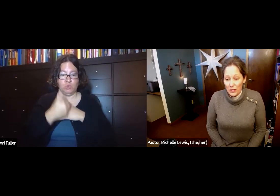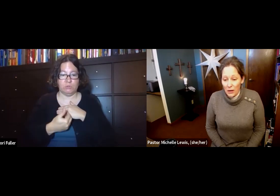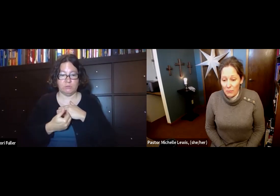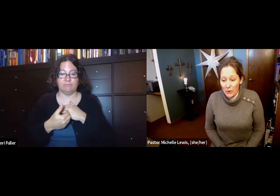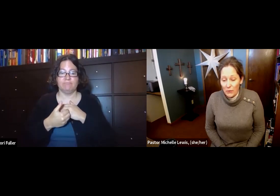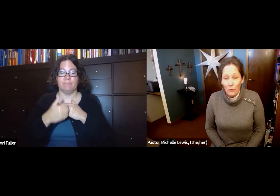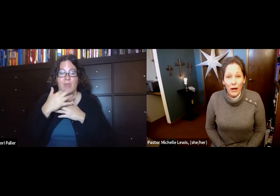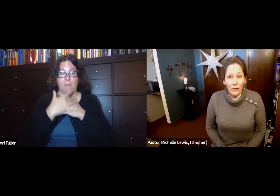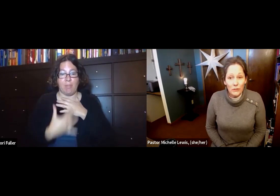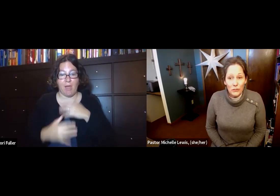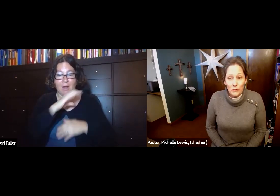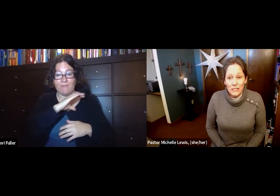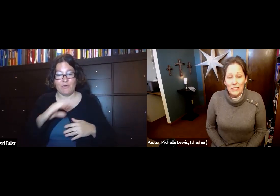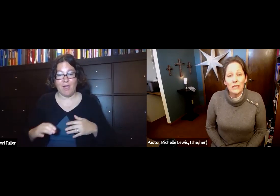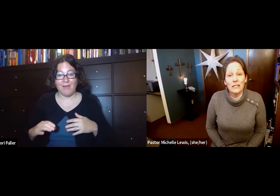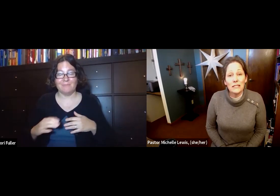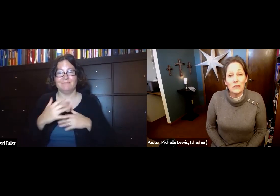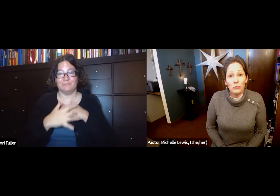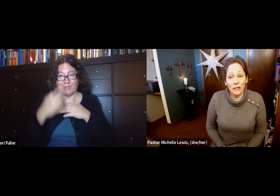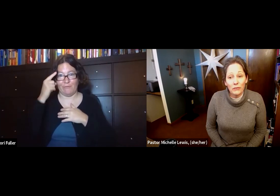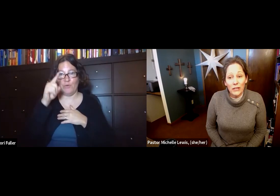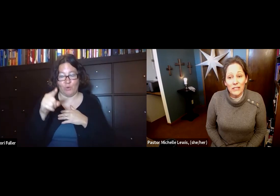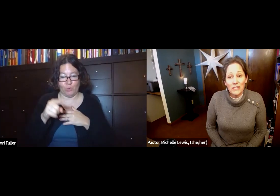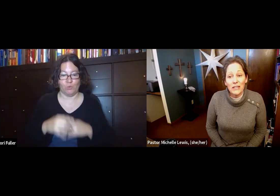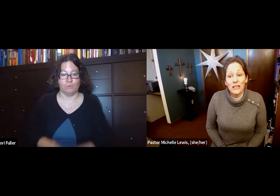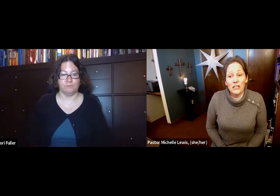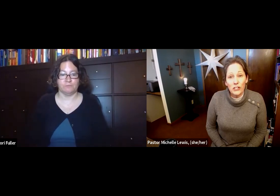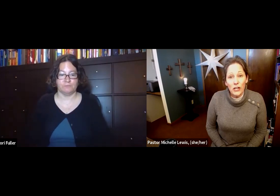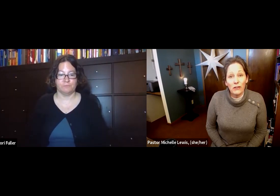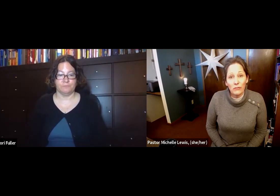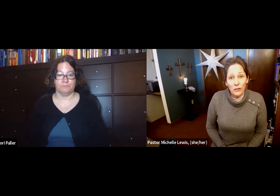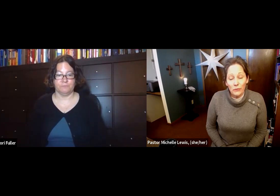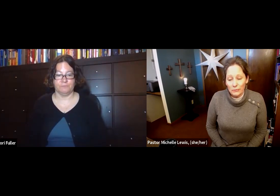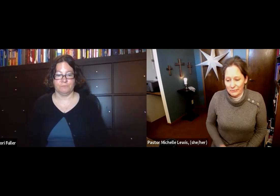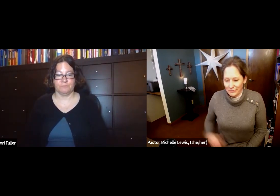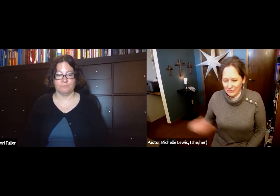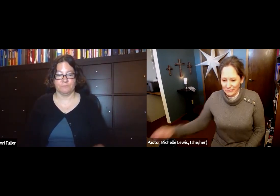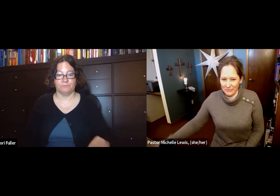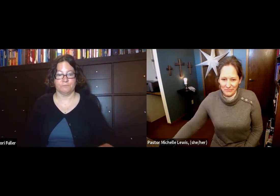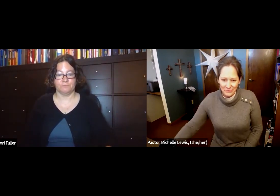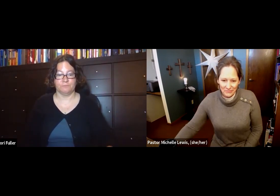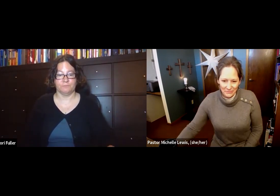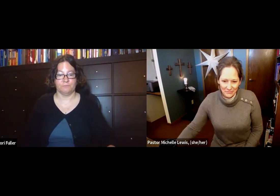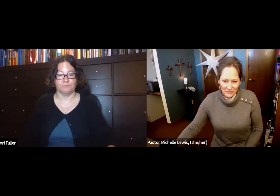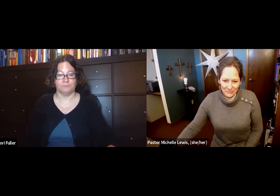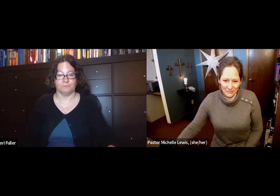With the cup, wine, or the juice, this is the blood of Christ shed for you.